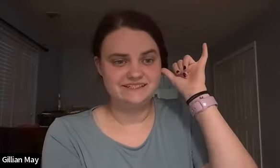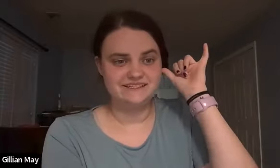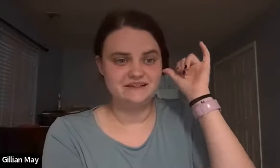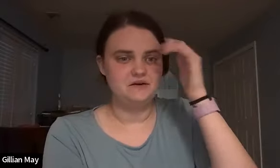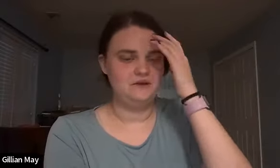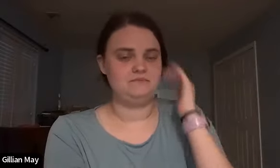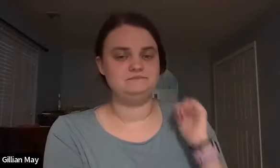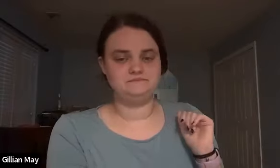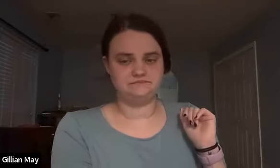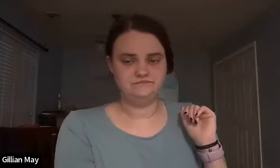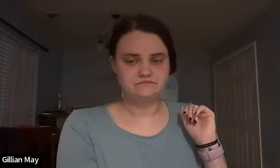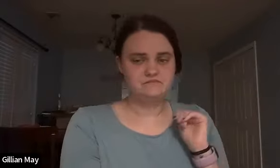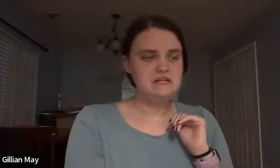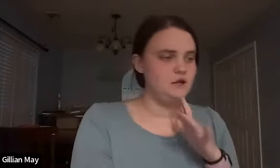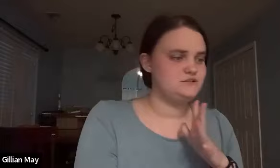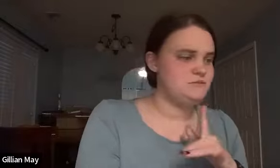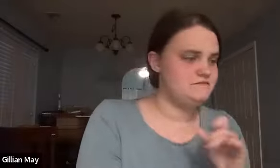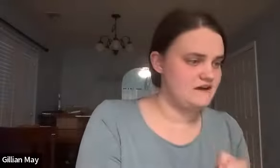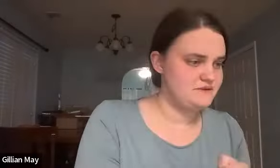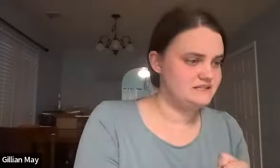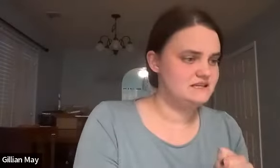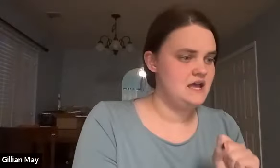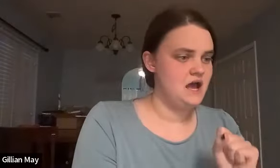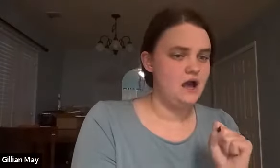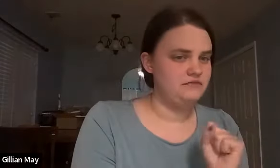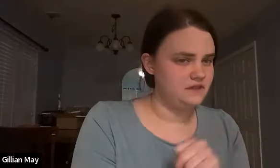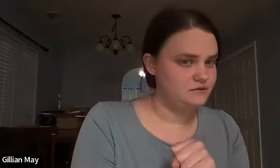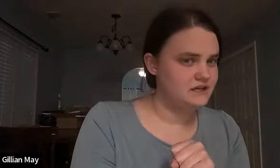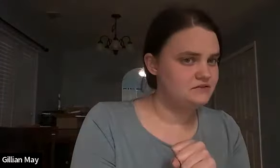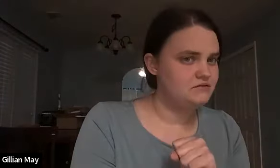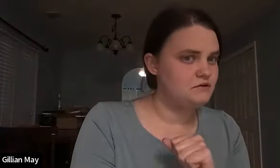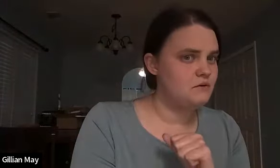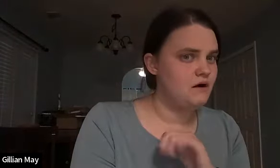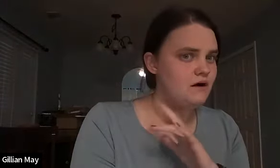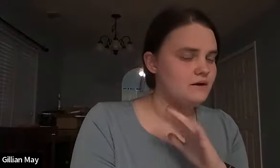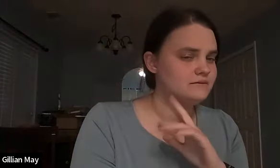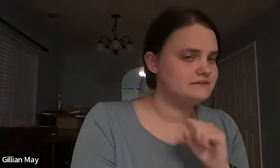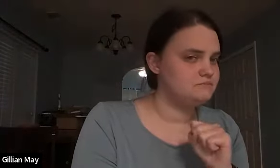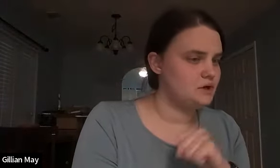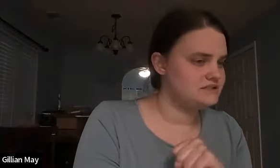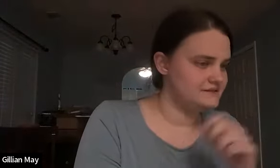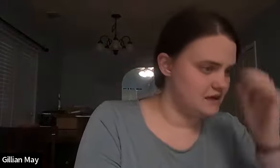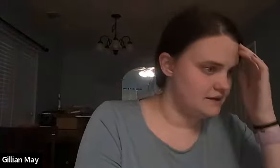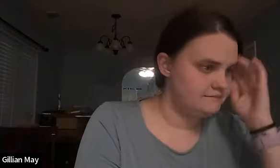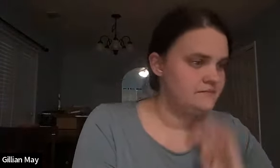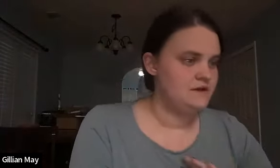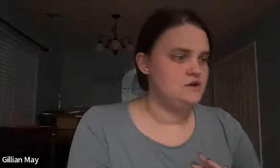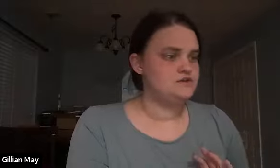Good. Okay. All right. So about 5 minutes. I think we can get through our parts of the time.